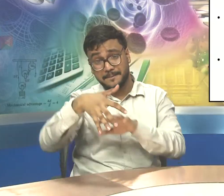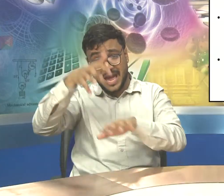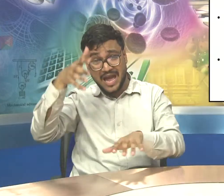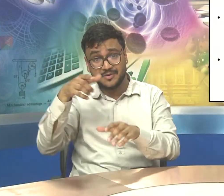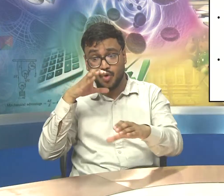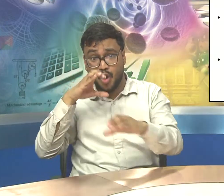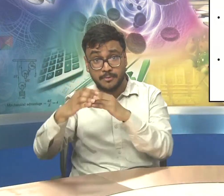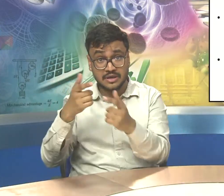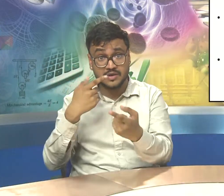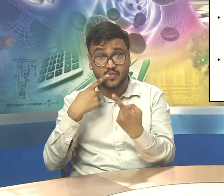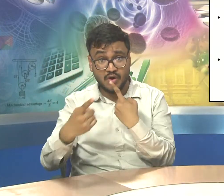others.